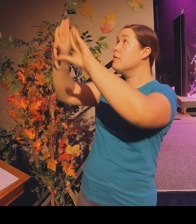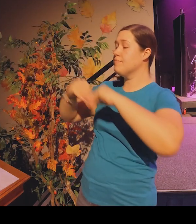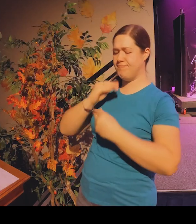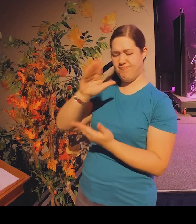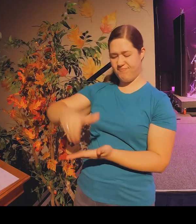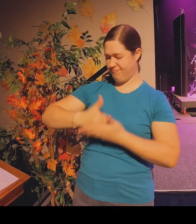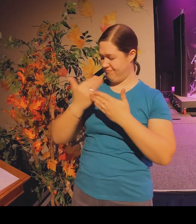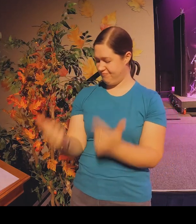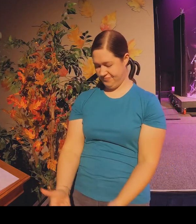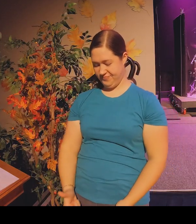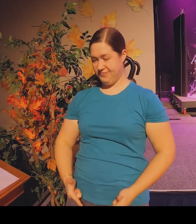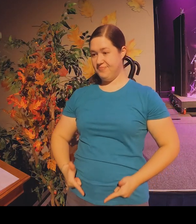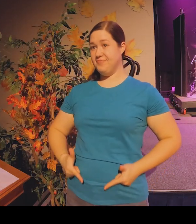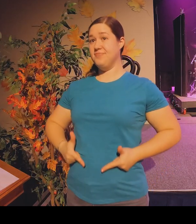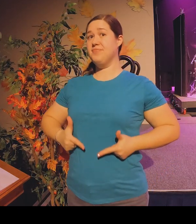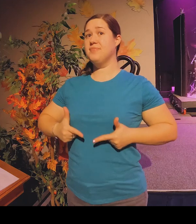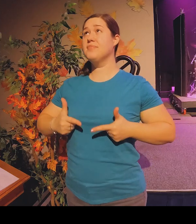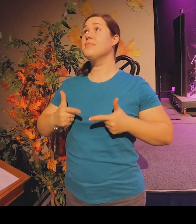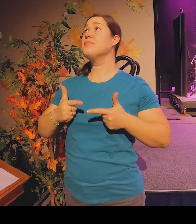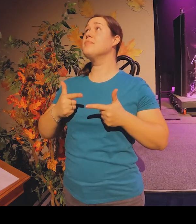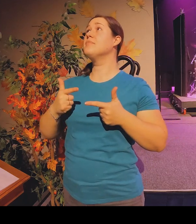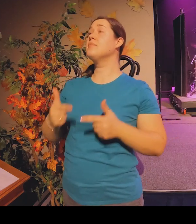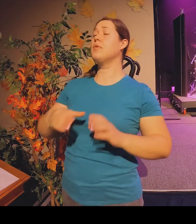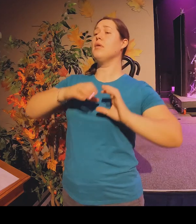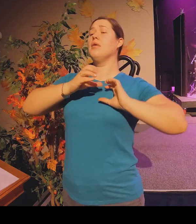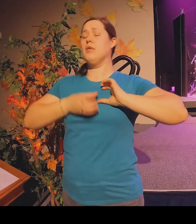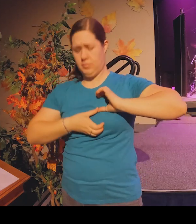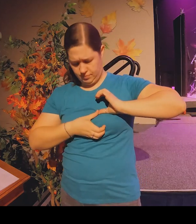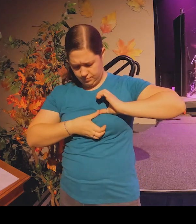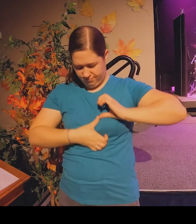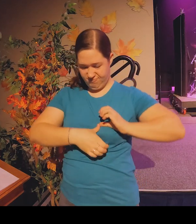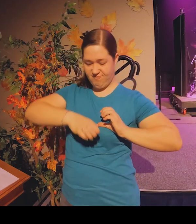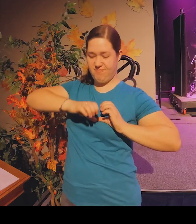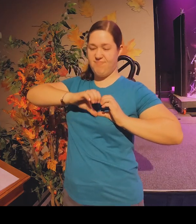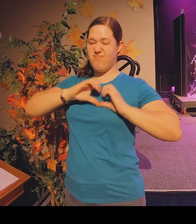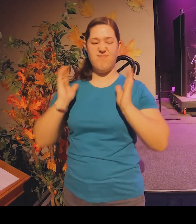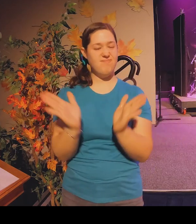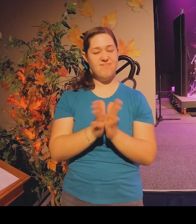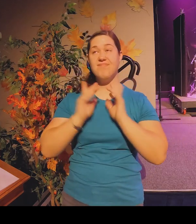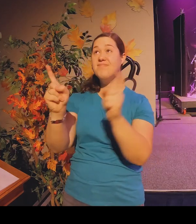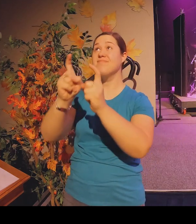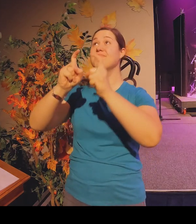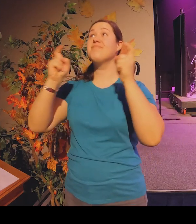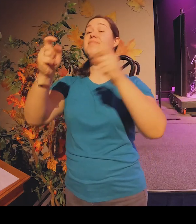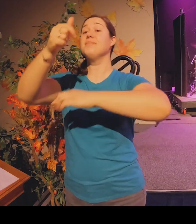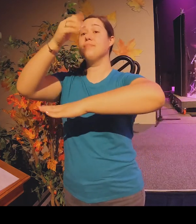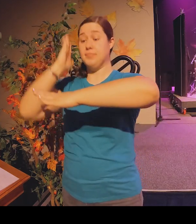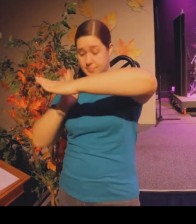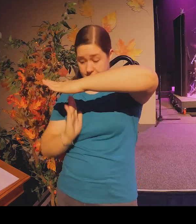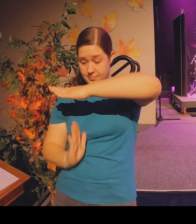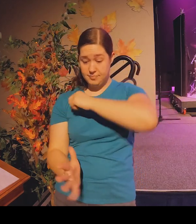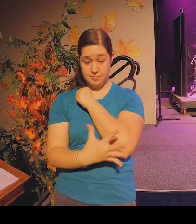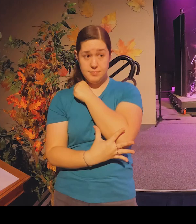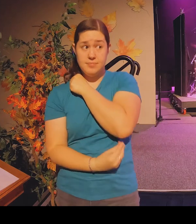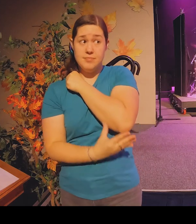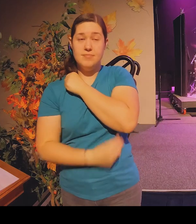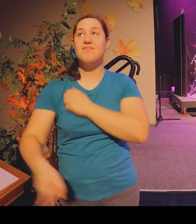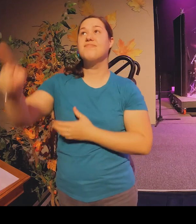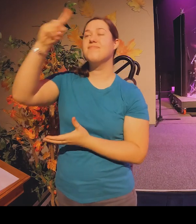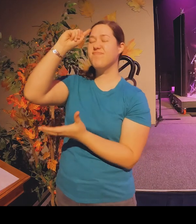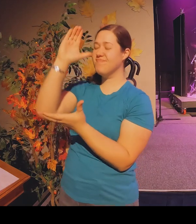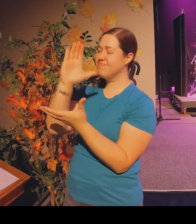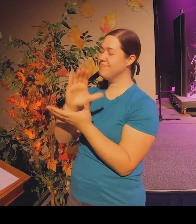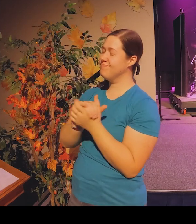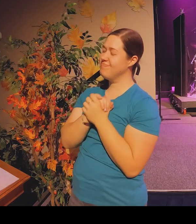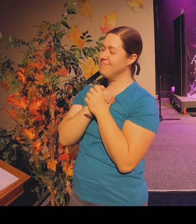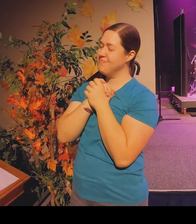New life to dead receive. The mournful broken hearts rejoice. The humble